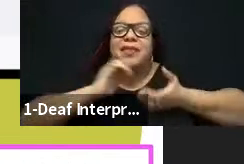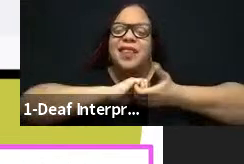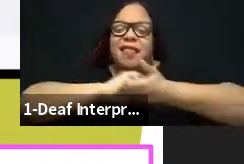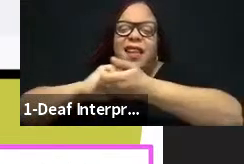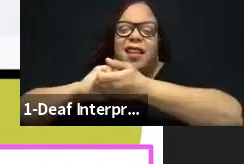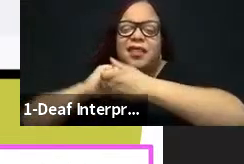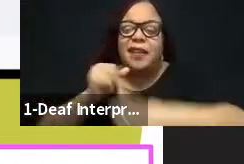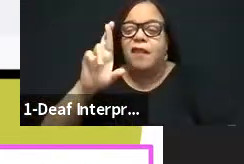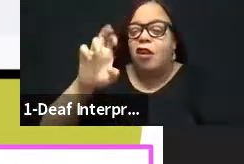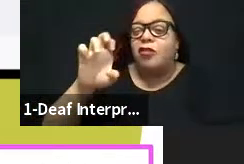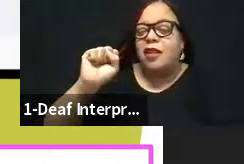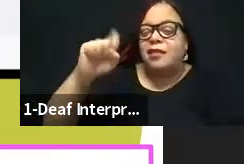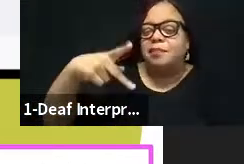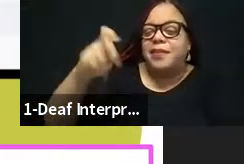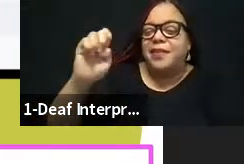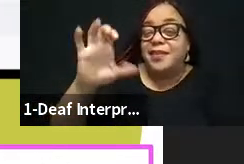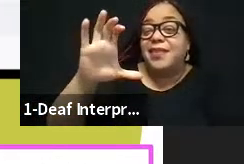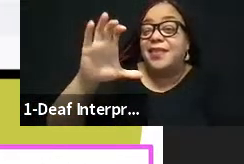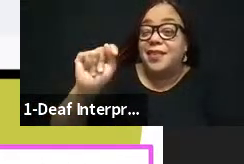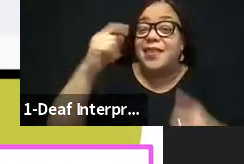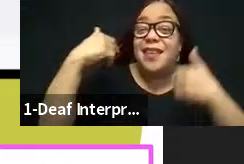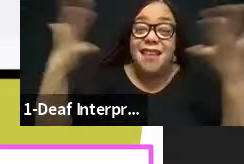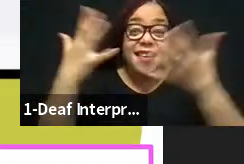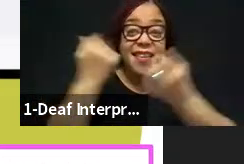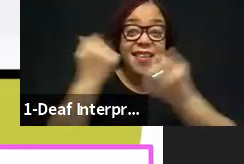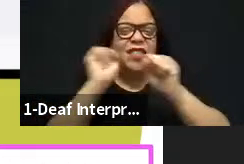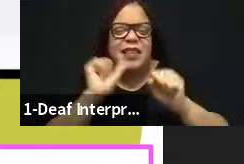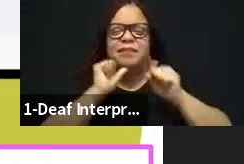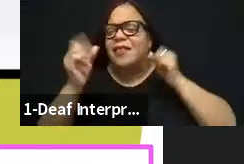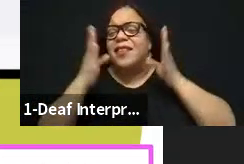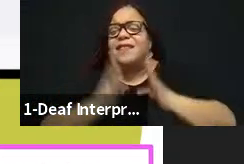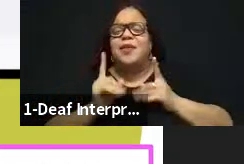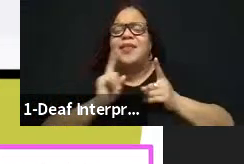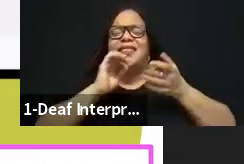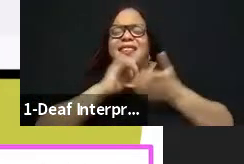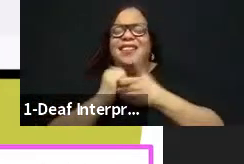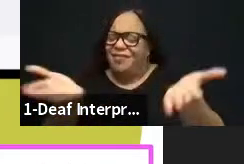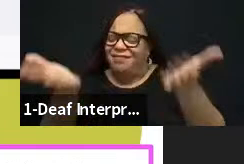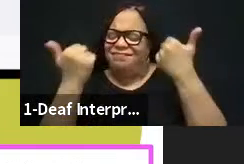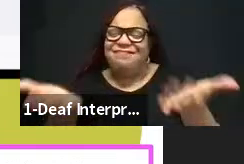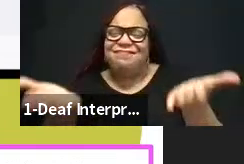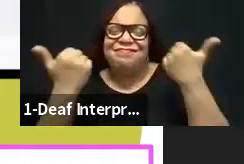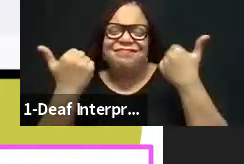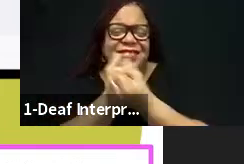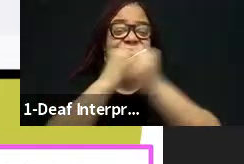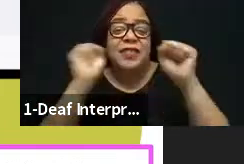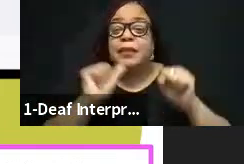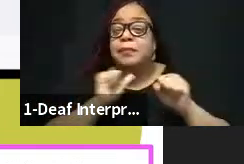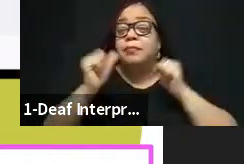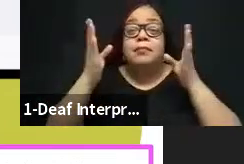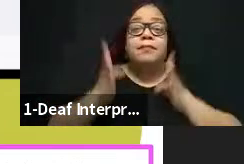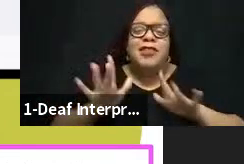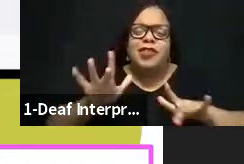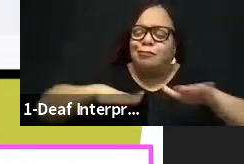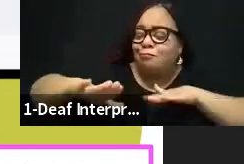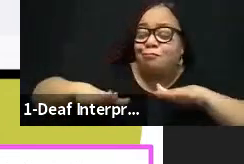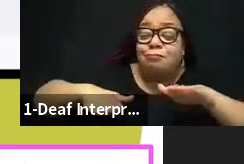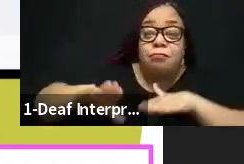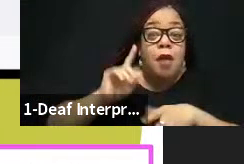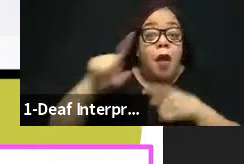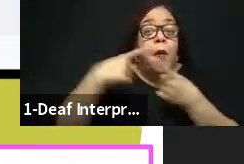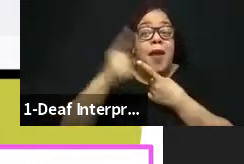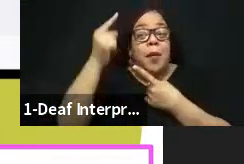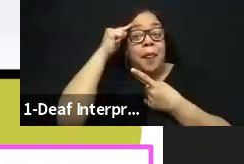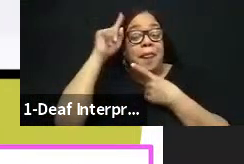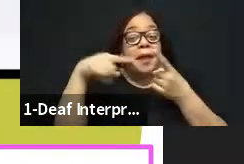When you think about Juneteenth, remember how we freed ourselves, how we stayed prepared. We will prevail, cause we tipping scales, closing all the jails, and we will not fail. You